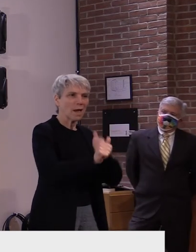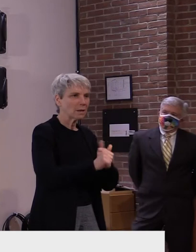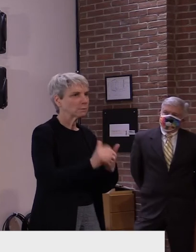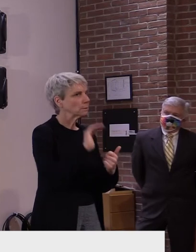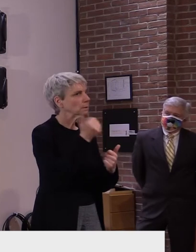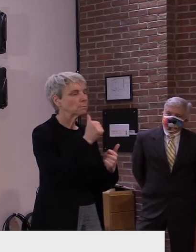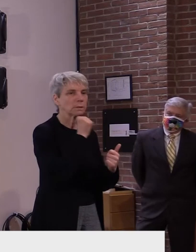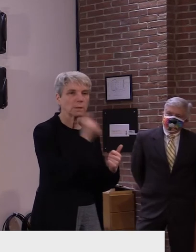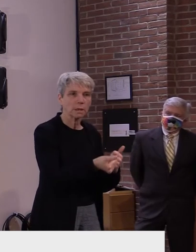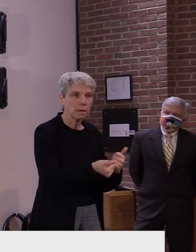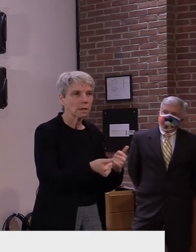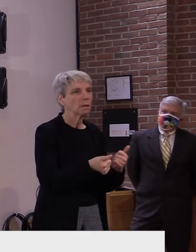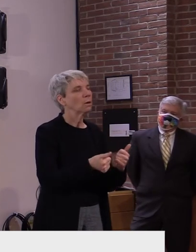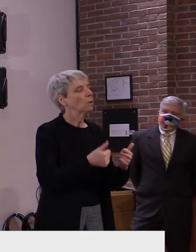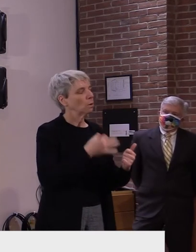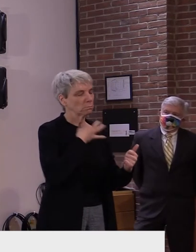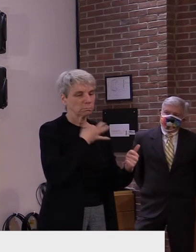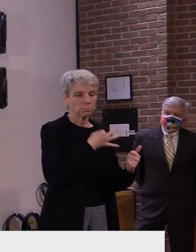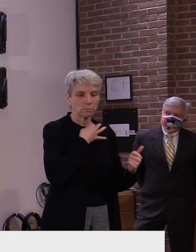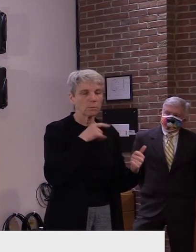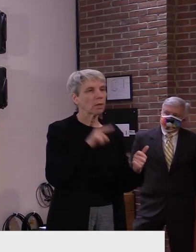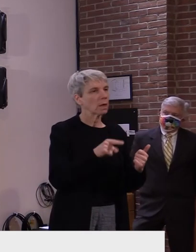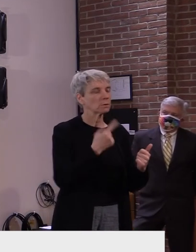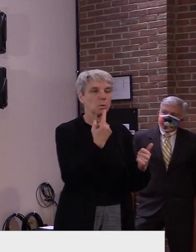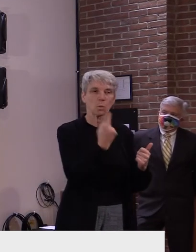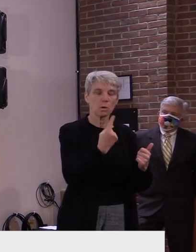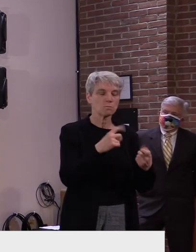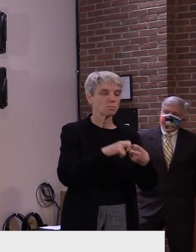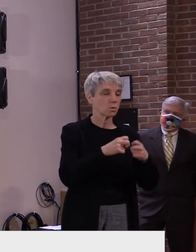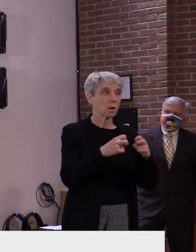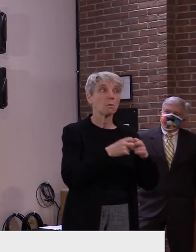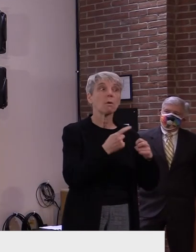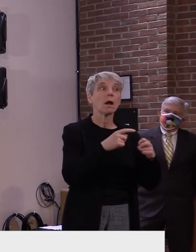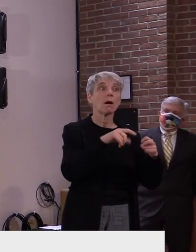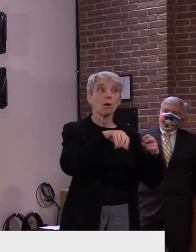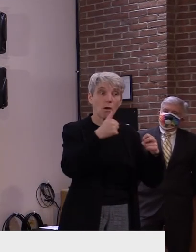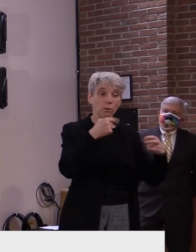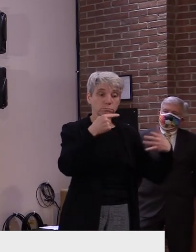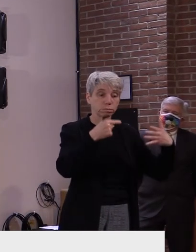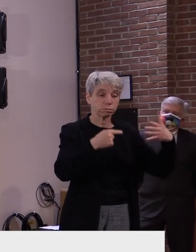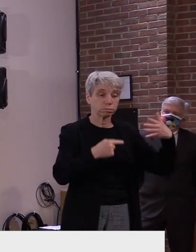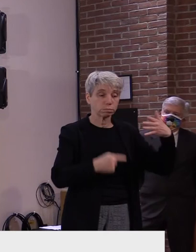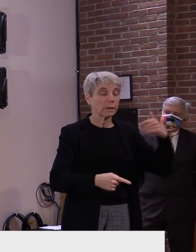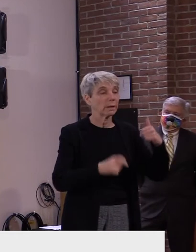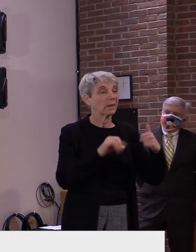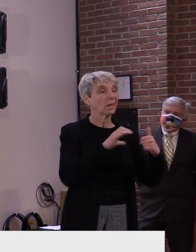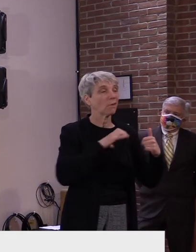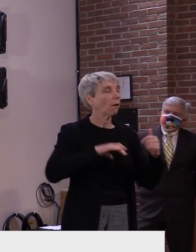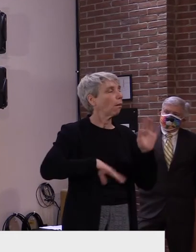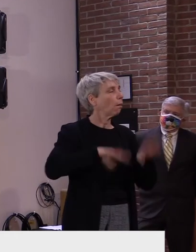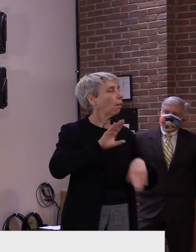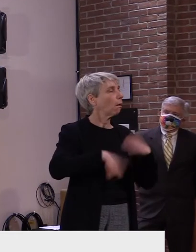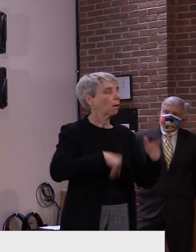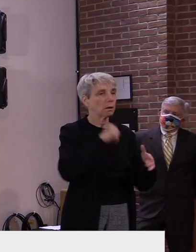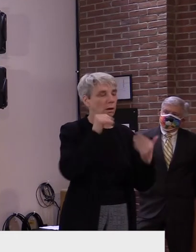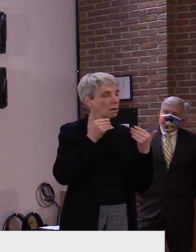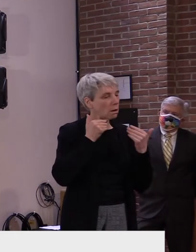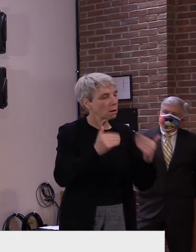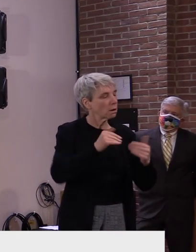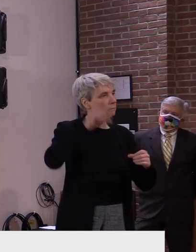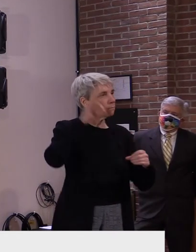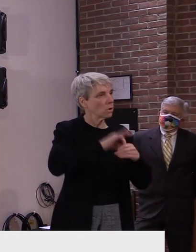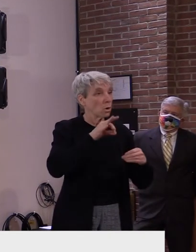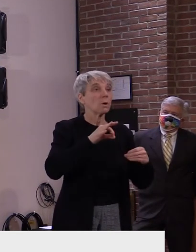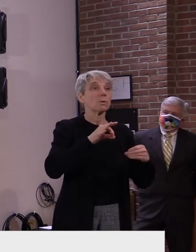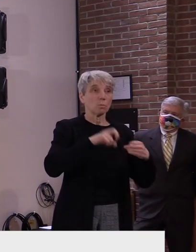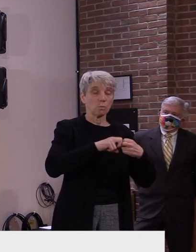of many issues that we're going to uh we're going to have to contemplate uh if they don't take action but i you know it's